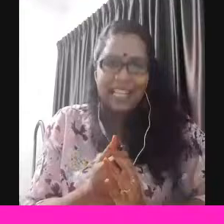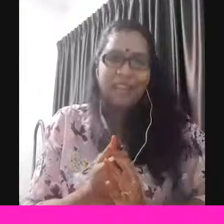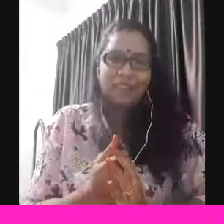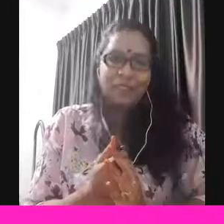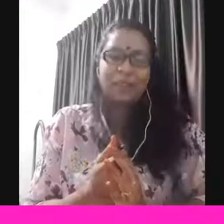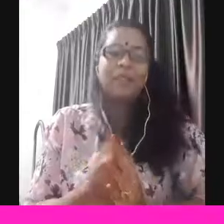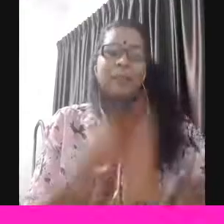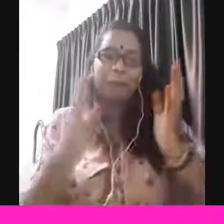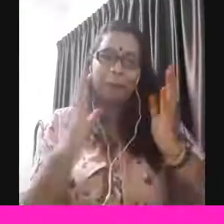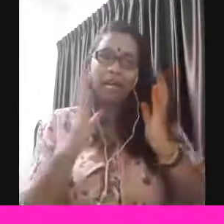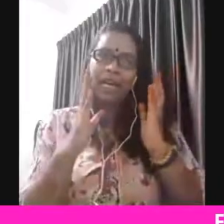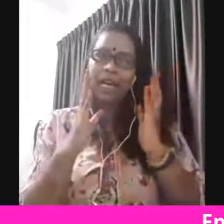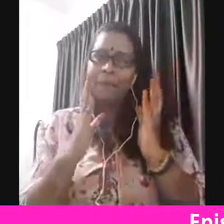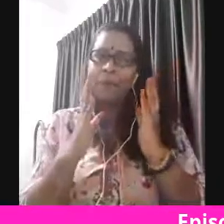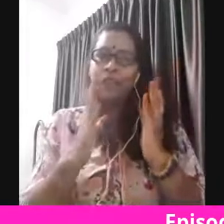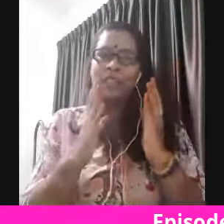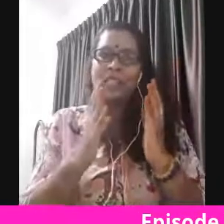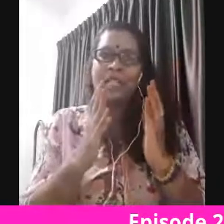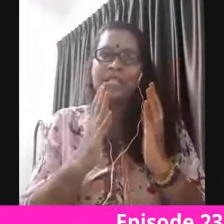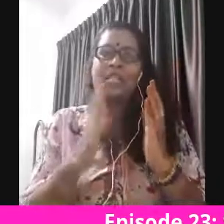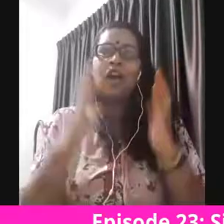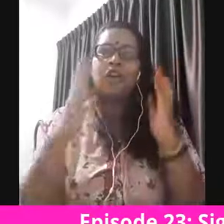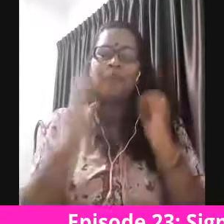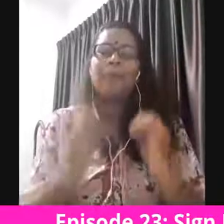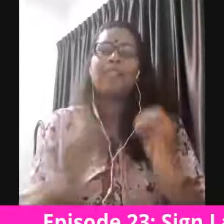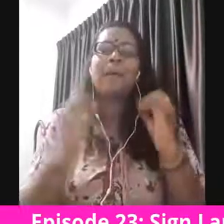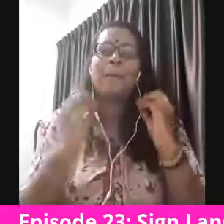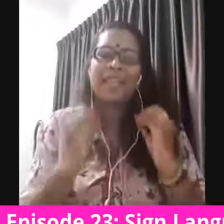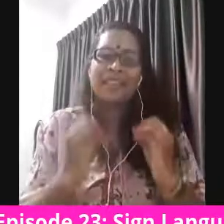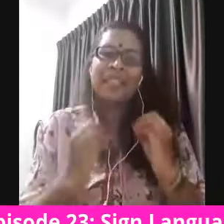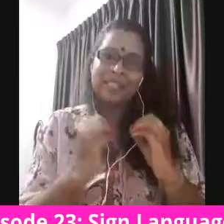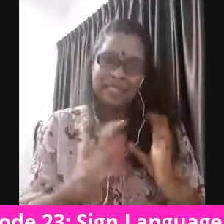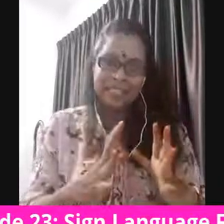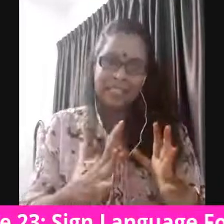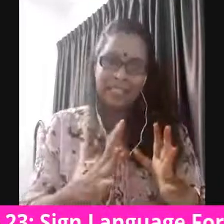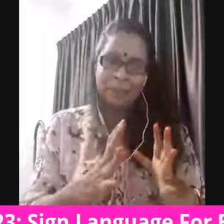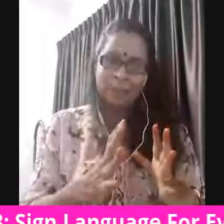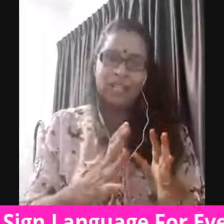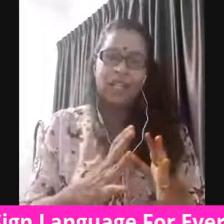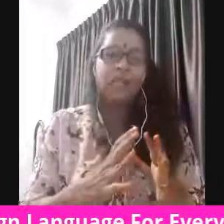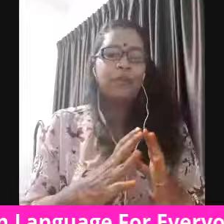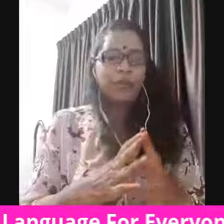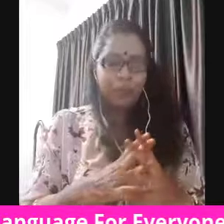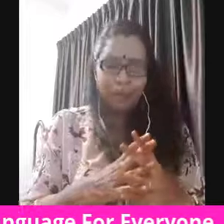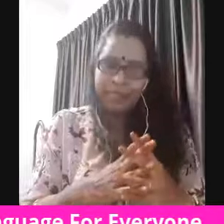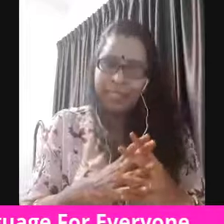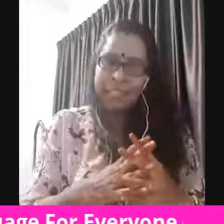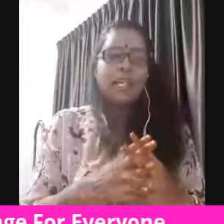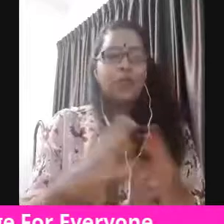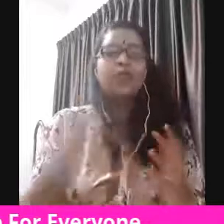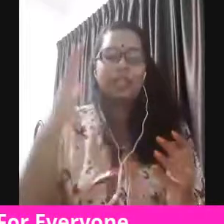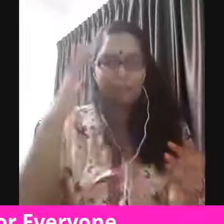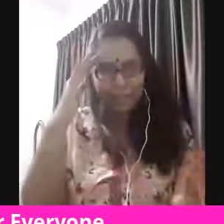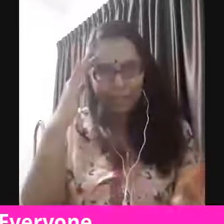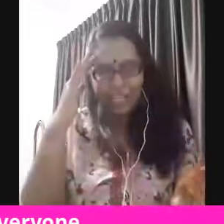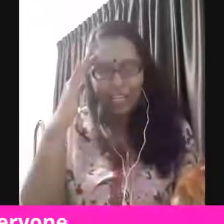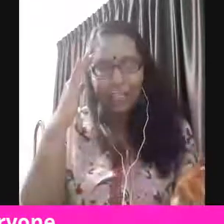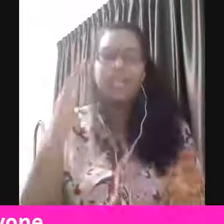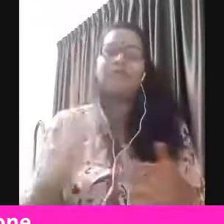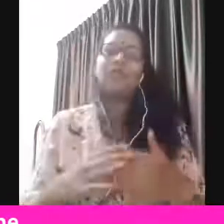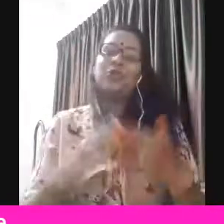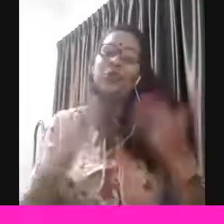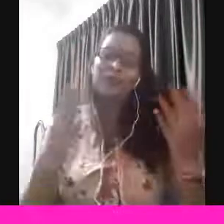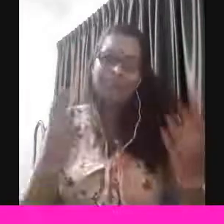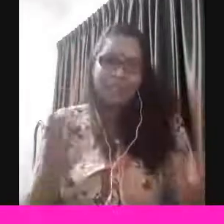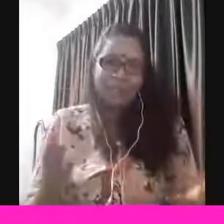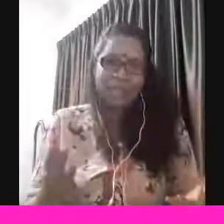that's enough. The Mm-hmm. important thing is we must practice it. Mm-hmm. When you practice, you will remember.